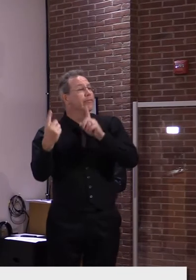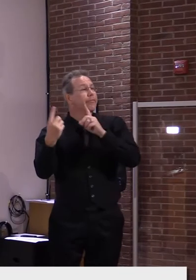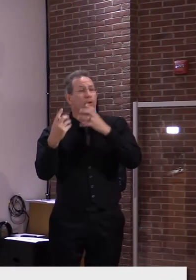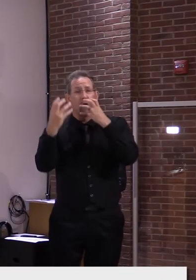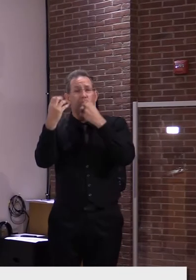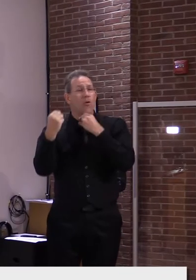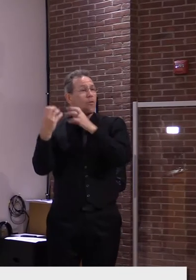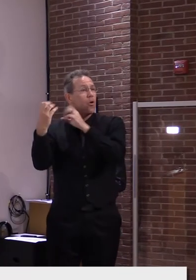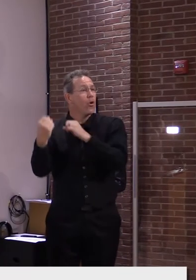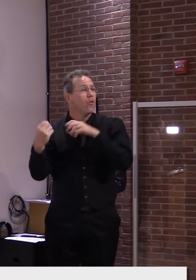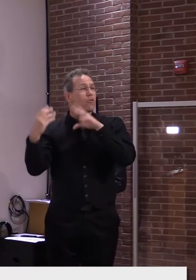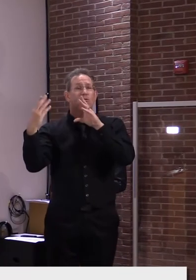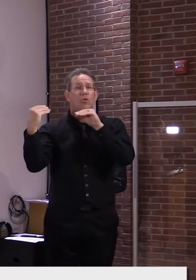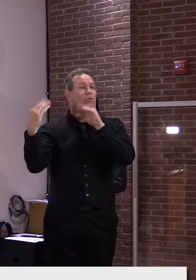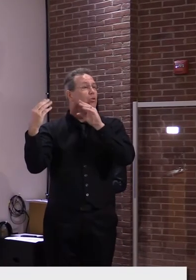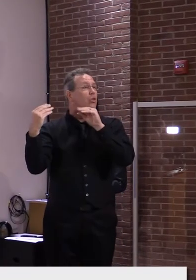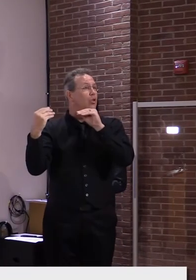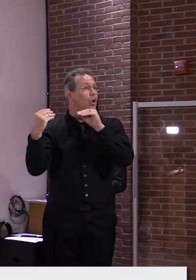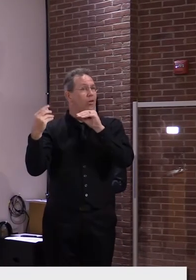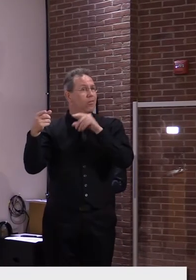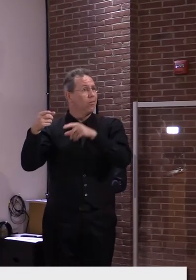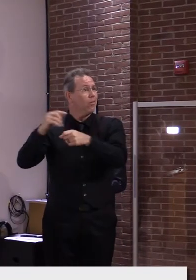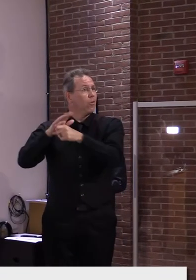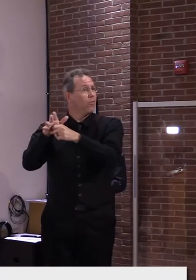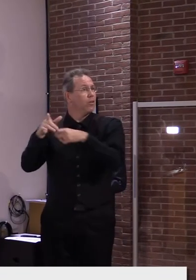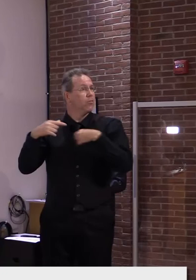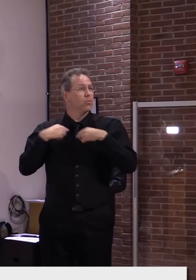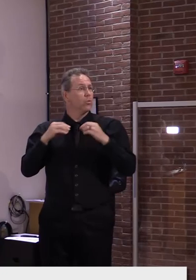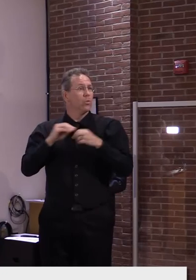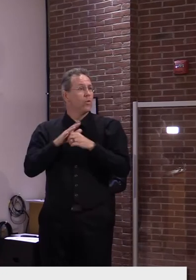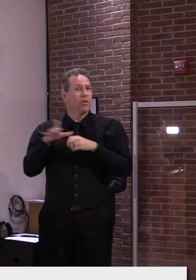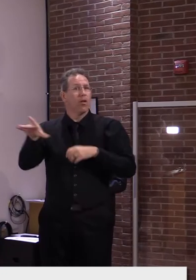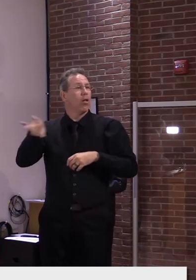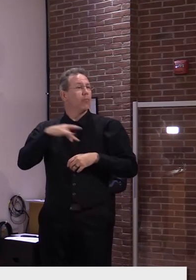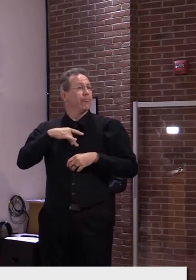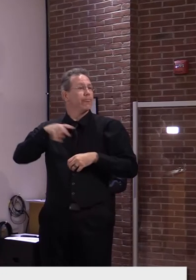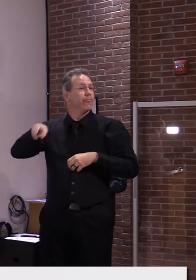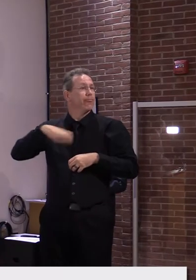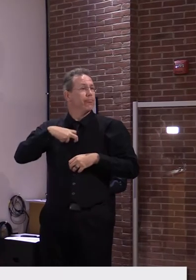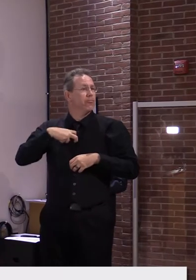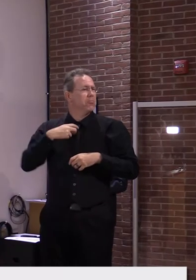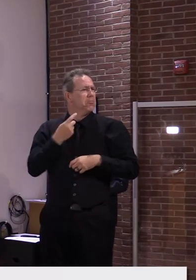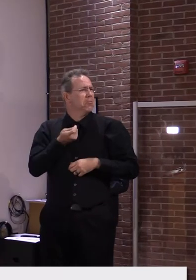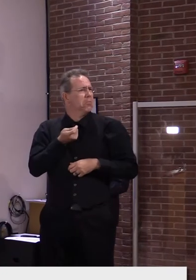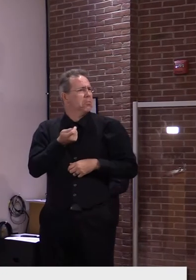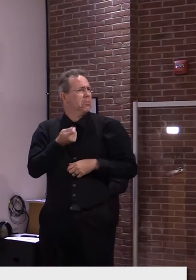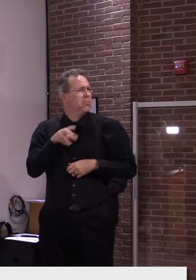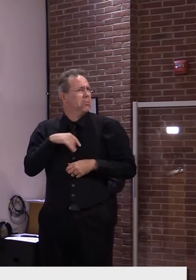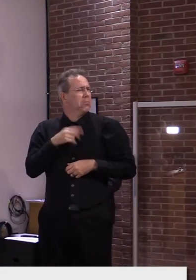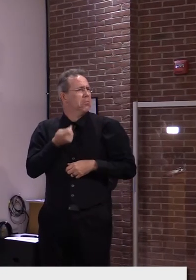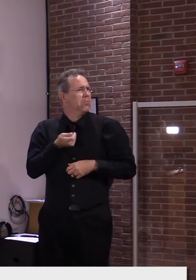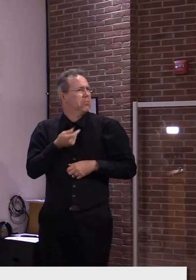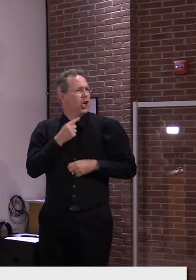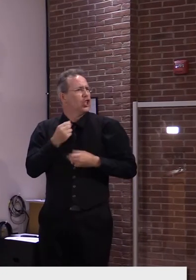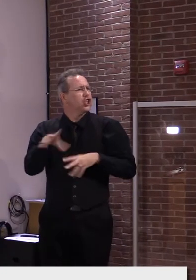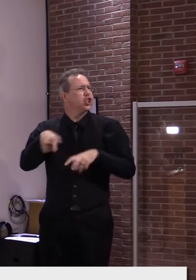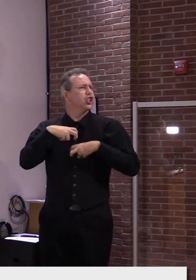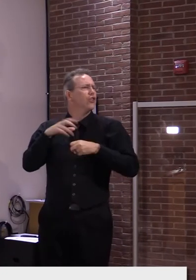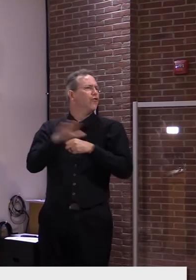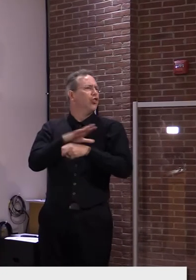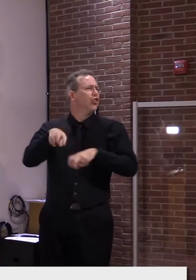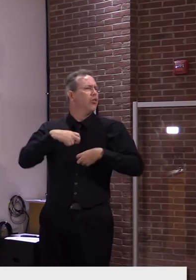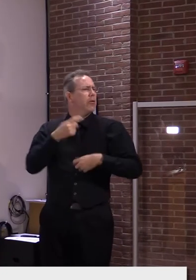so I would go with most of that data over the New York Yankees experience, but I am still, like you, a bit curious